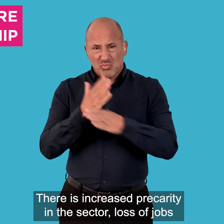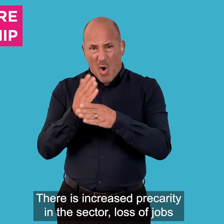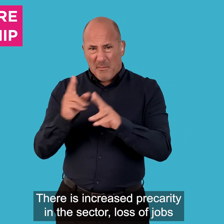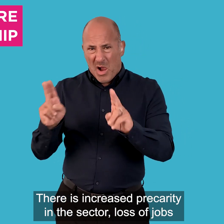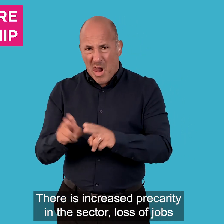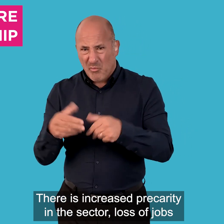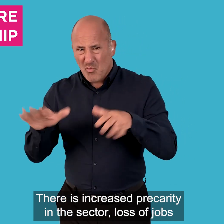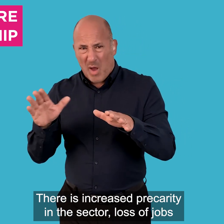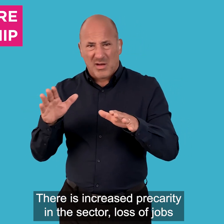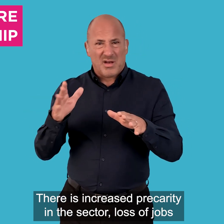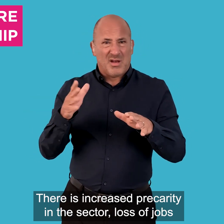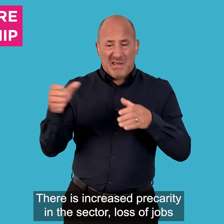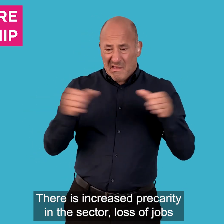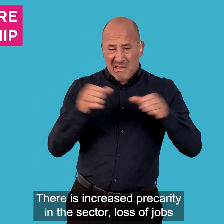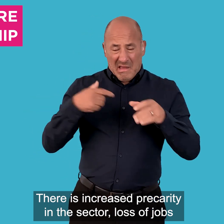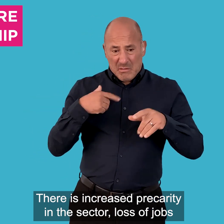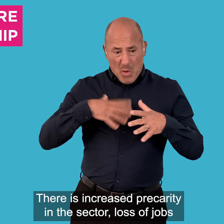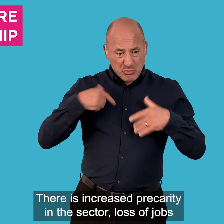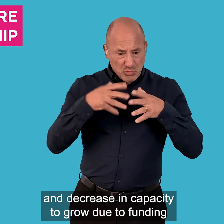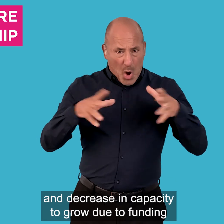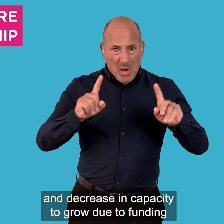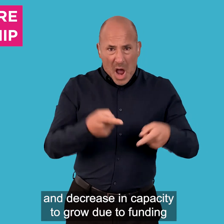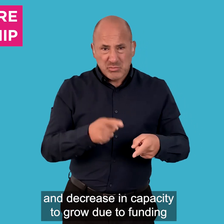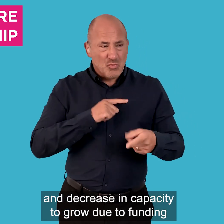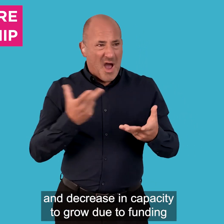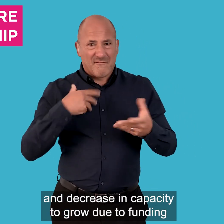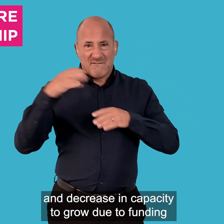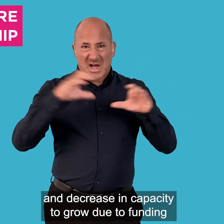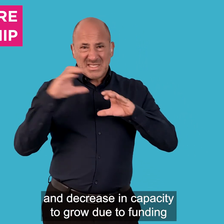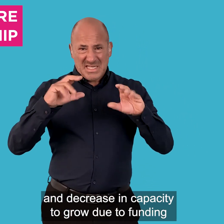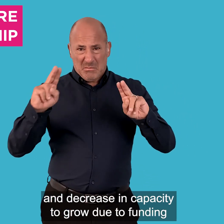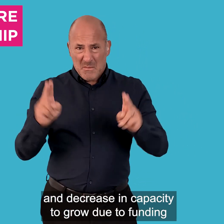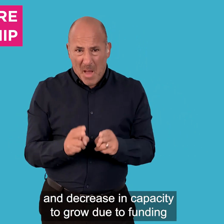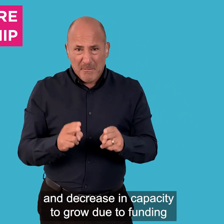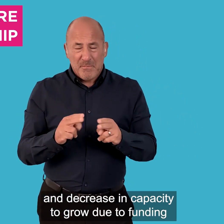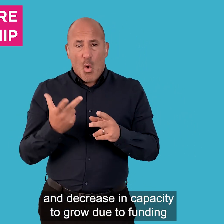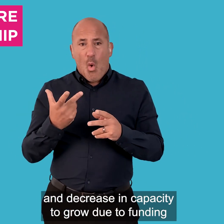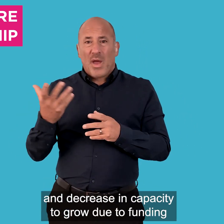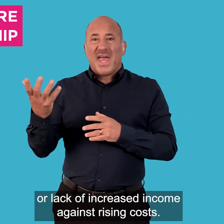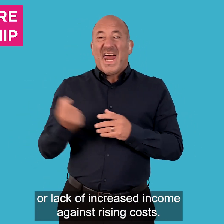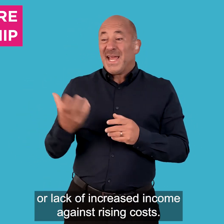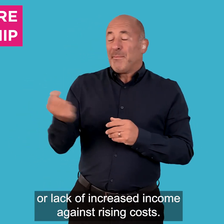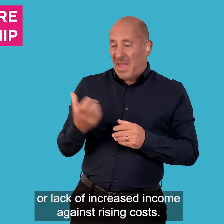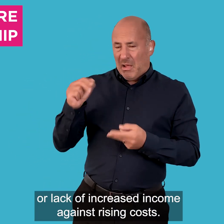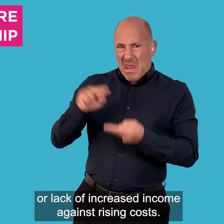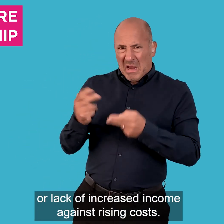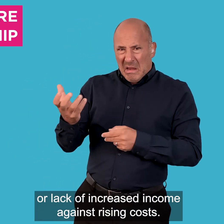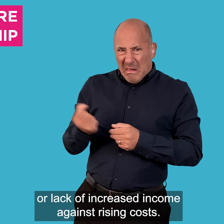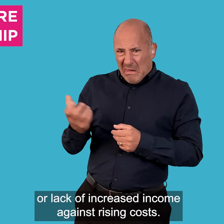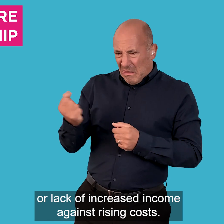in the sector, loss of jobs, and decreasing capacity to grow due to funding or lack of